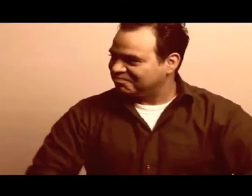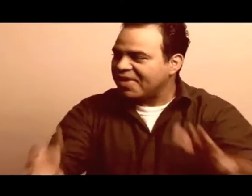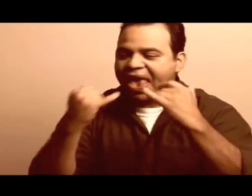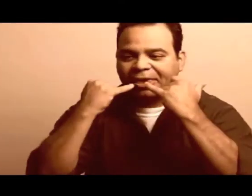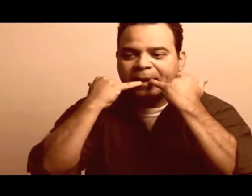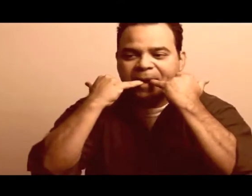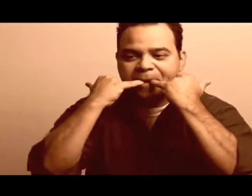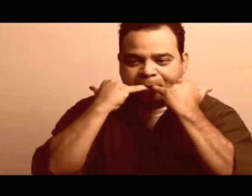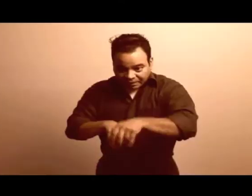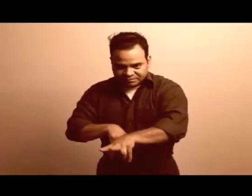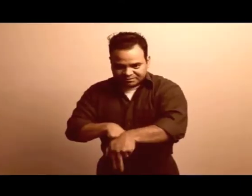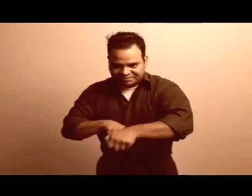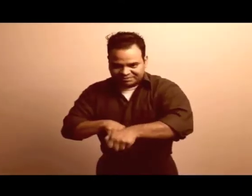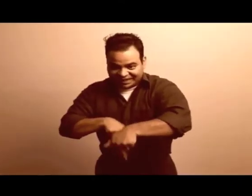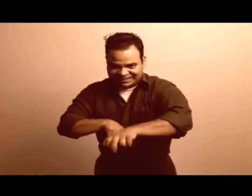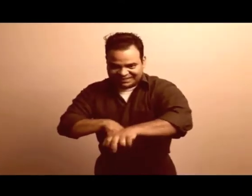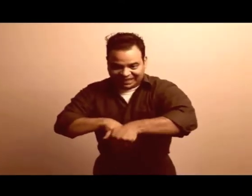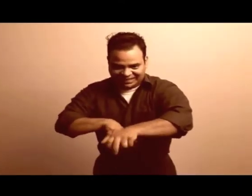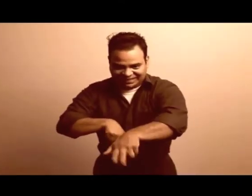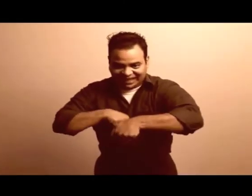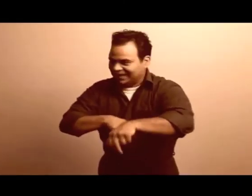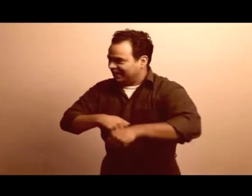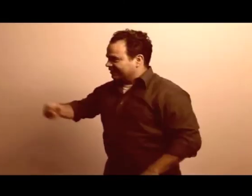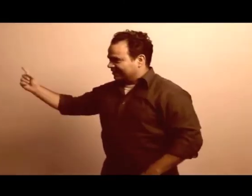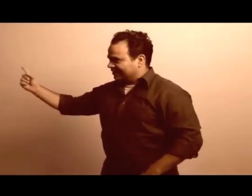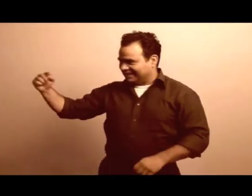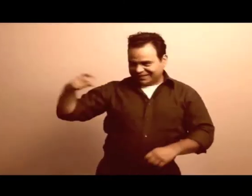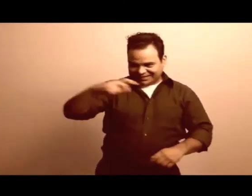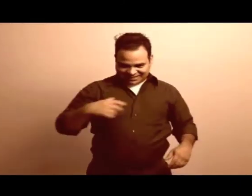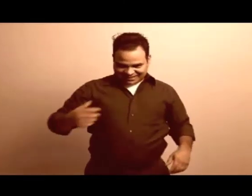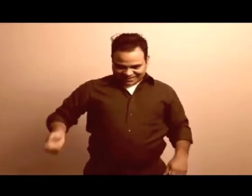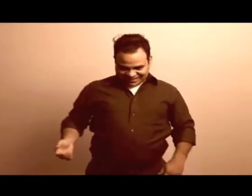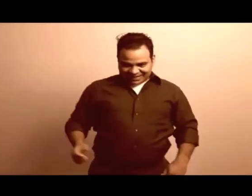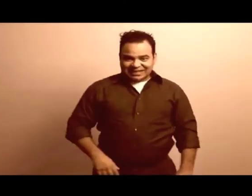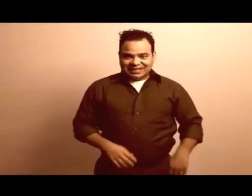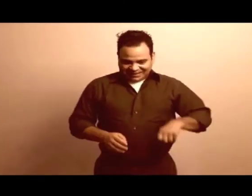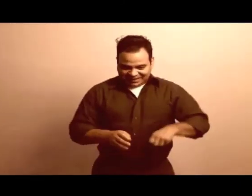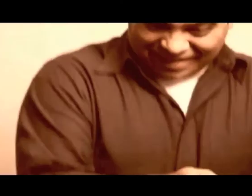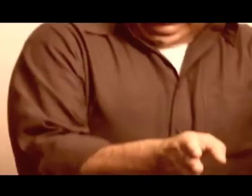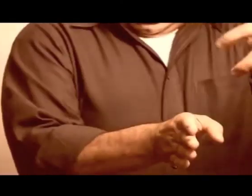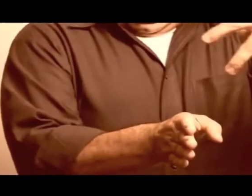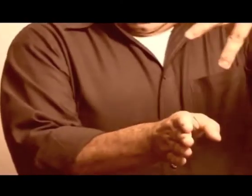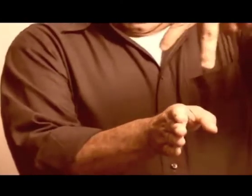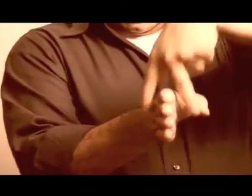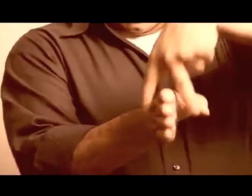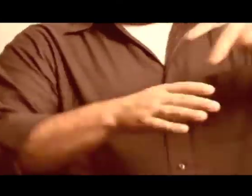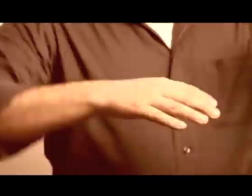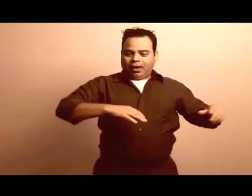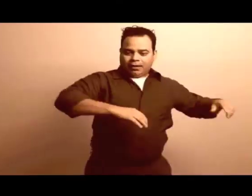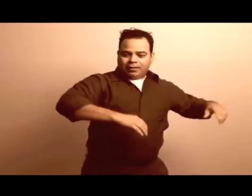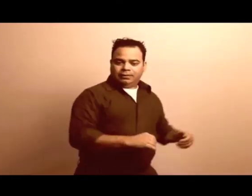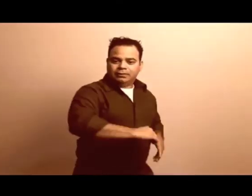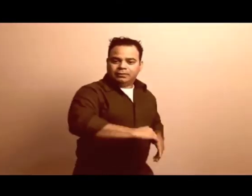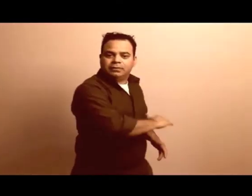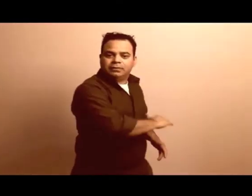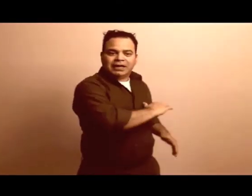breath puffing in the cold morning air. The leader gave the whistle, and off the horses galloped